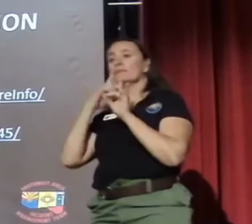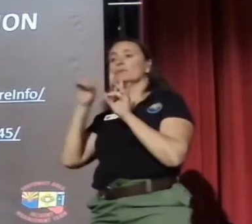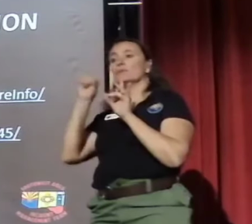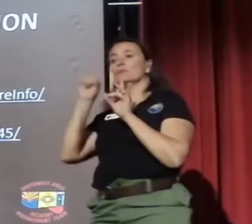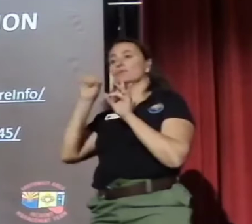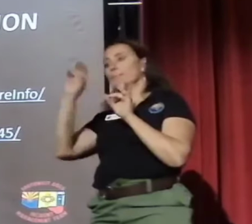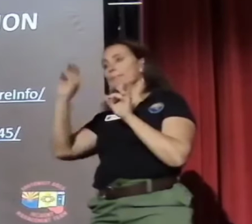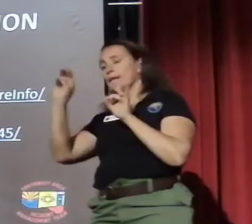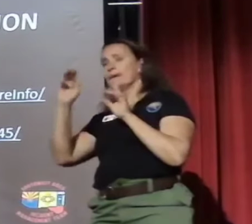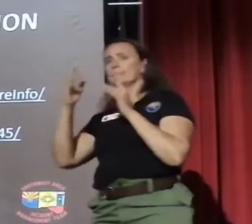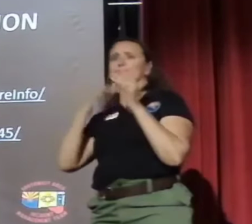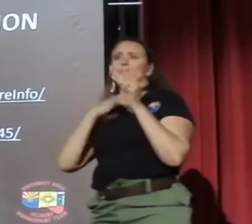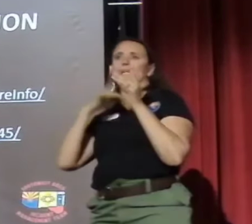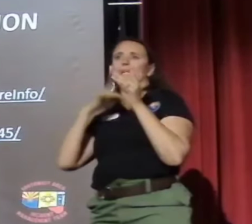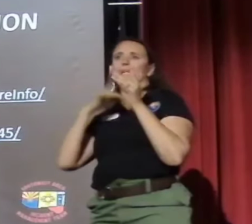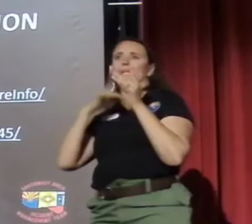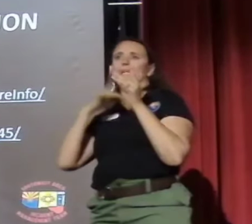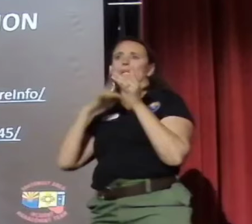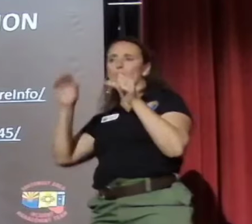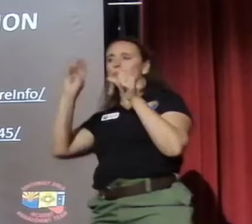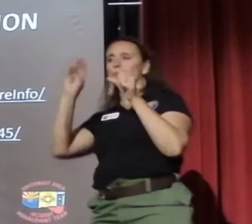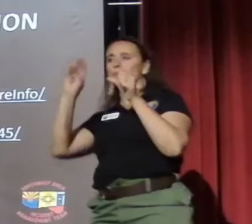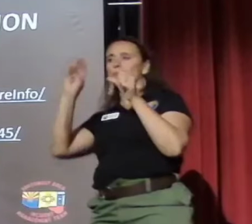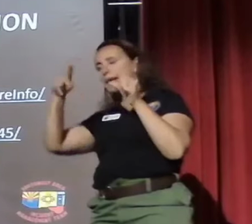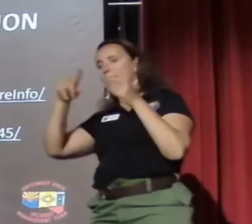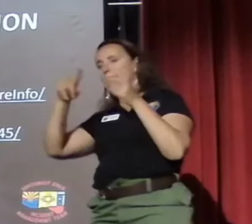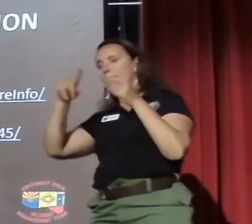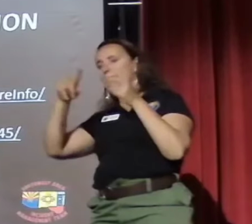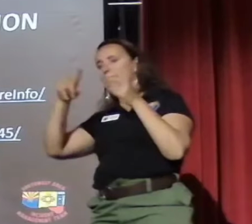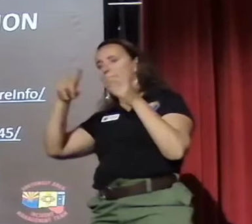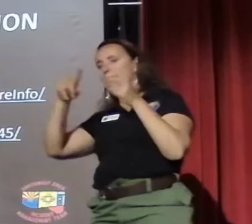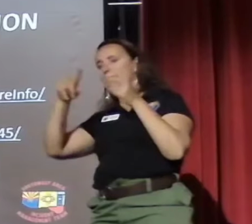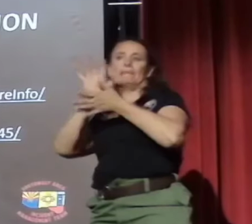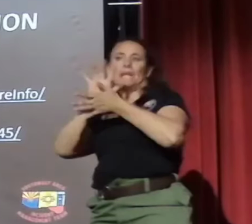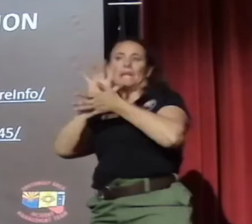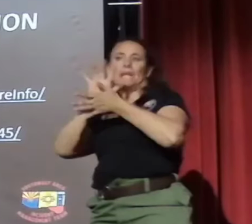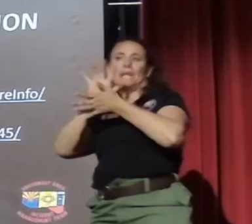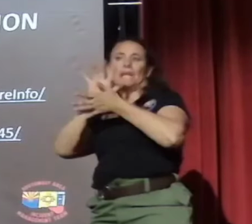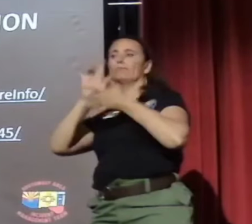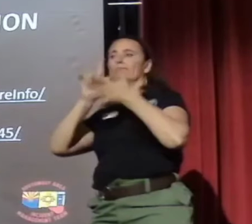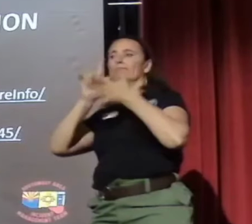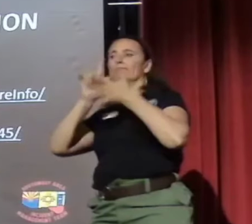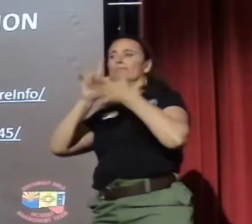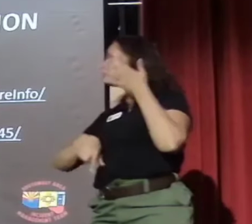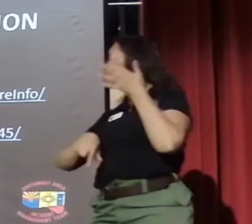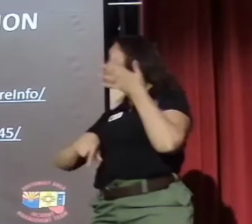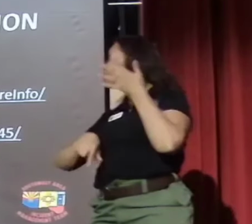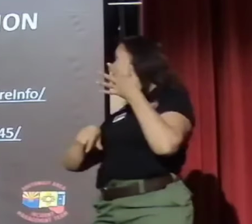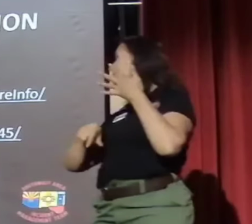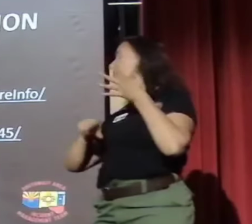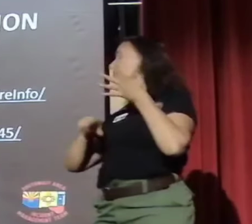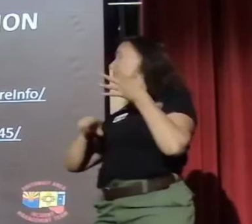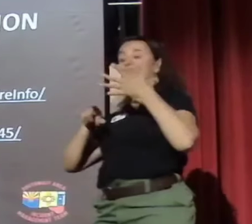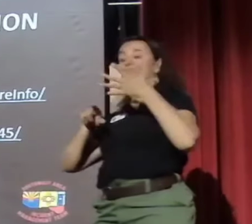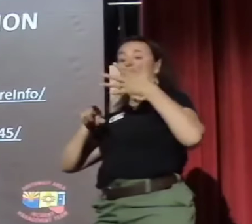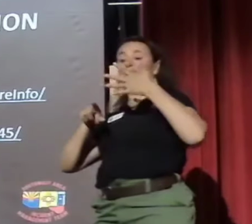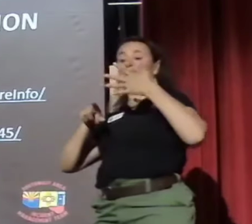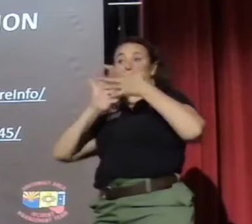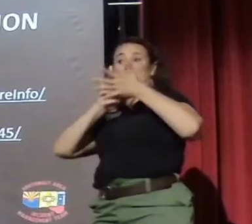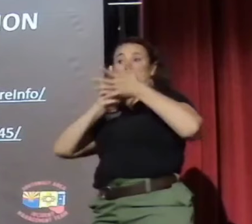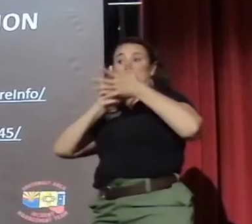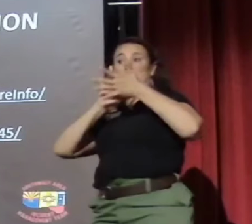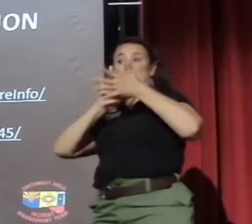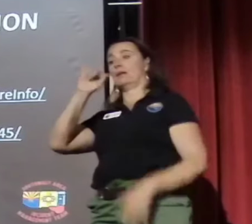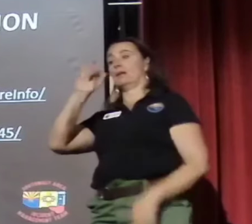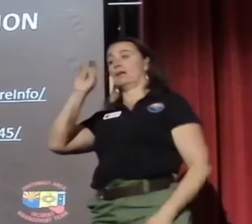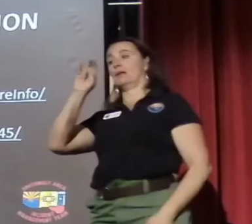videos, all of our daily updates on those sites. And then the one right in the middle there is called INCIWeb. INCIWeb is our official